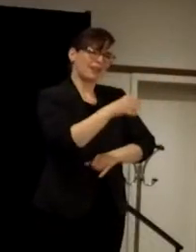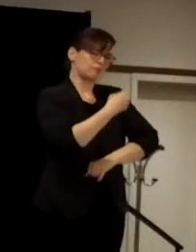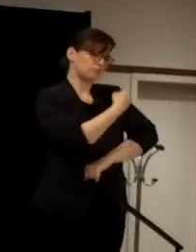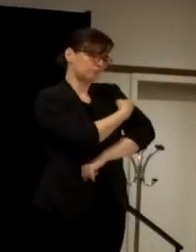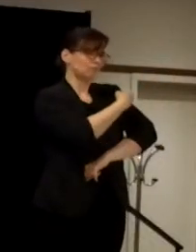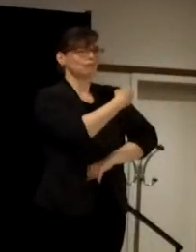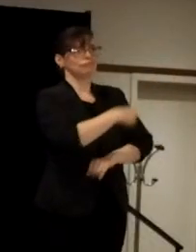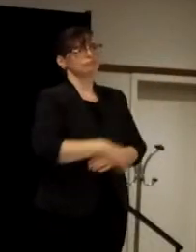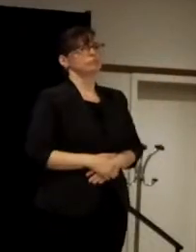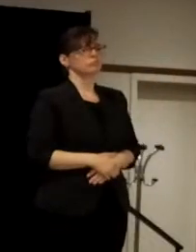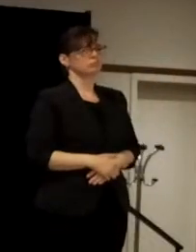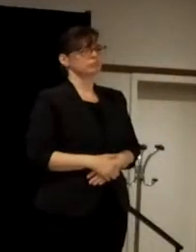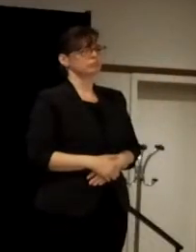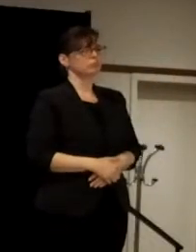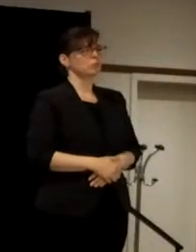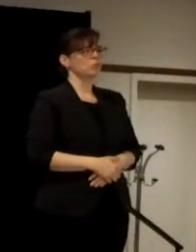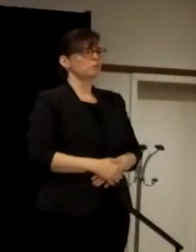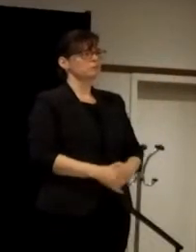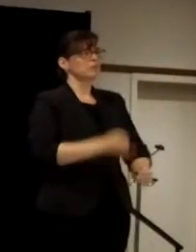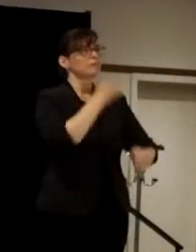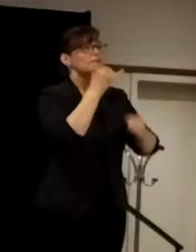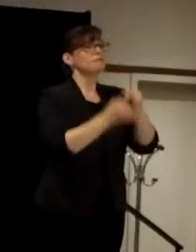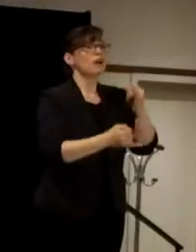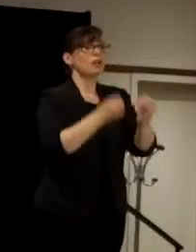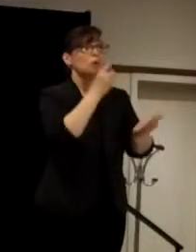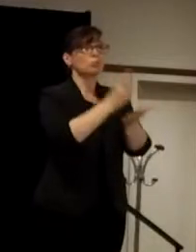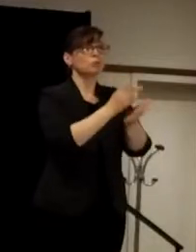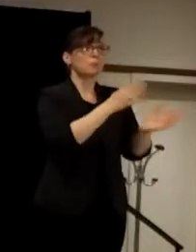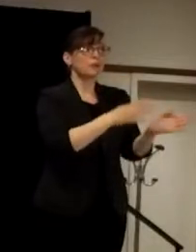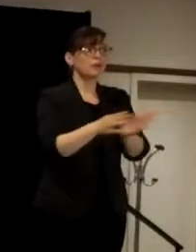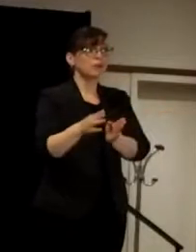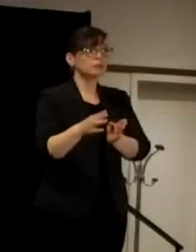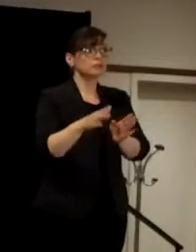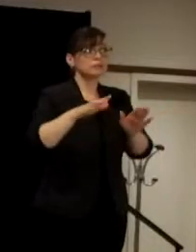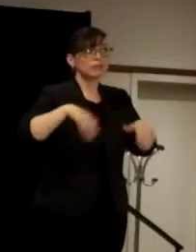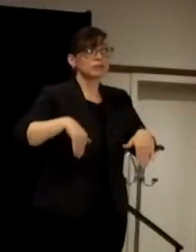though. Do you know how many college students are